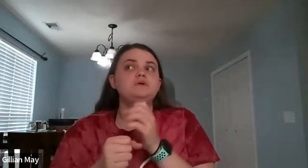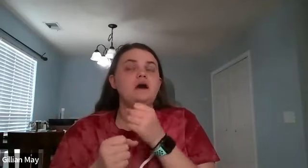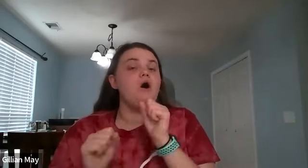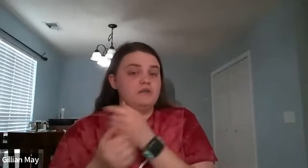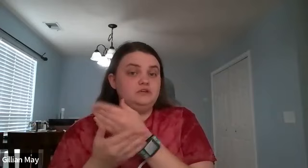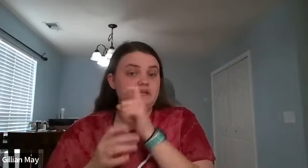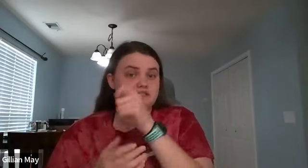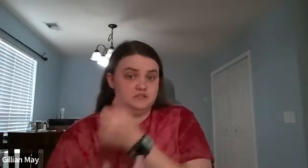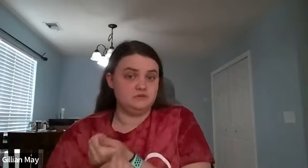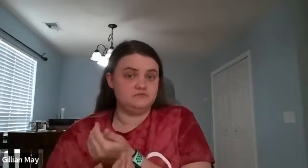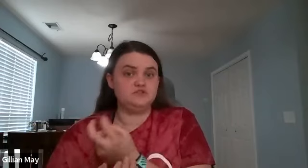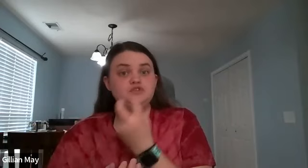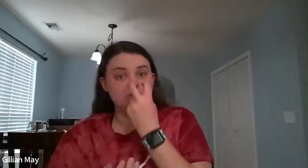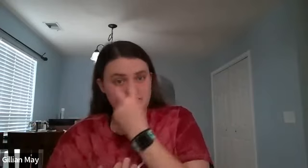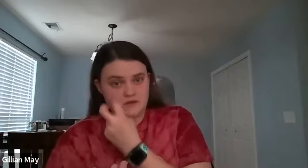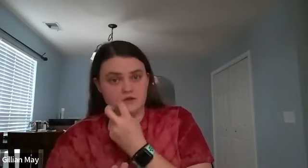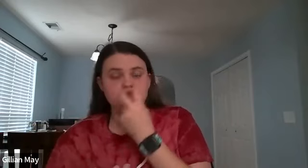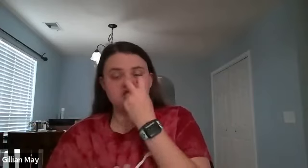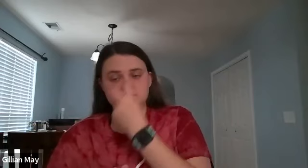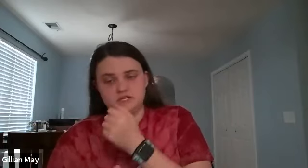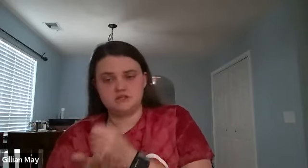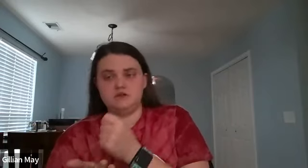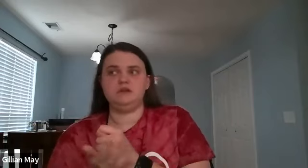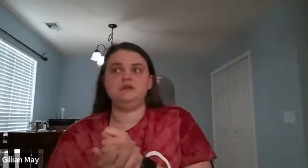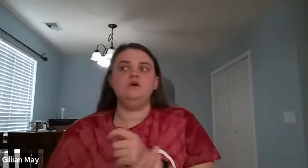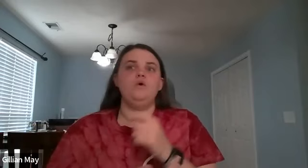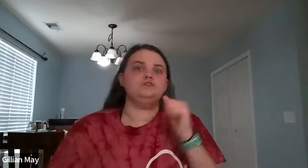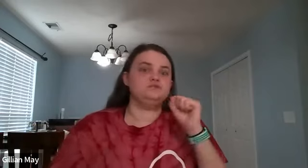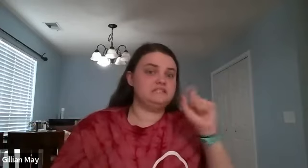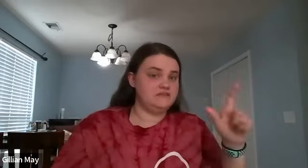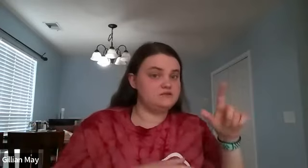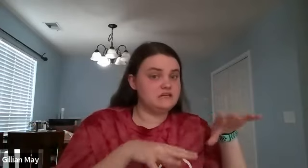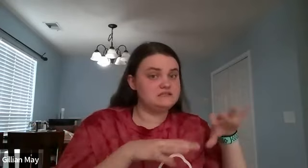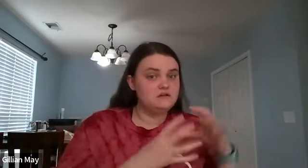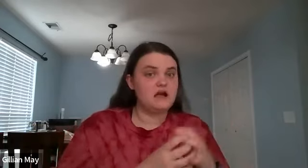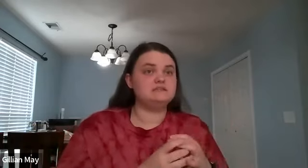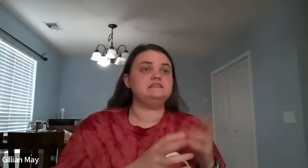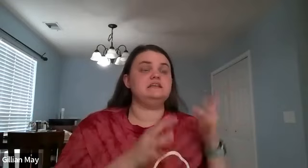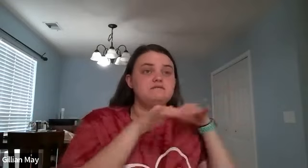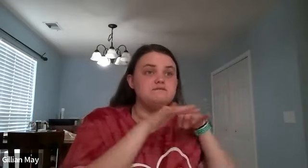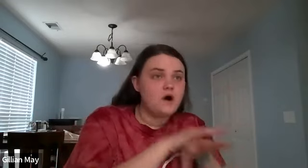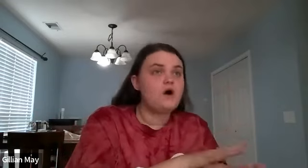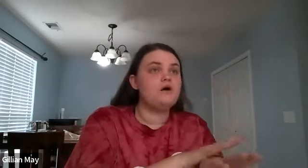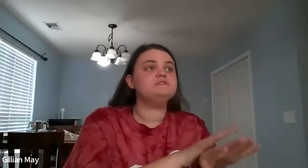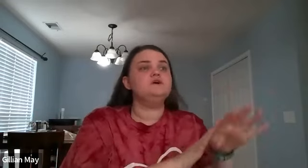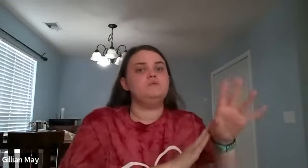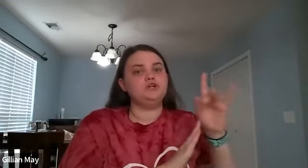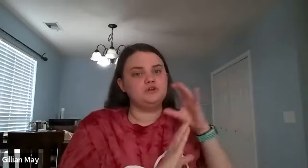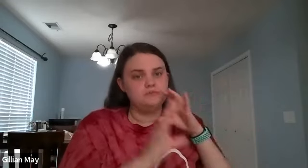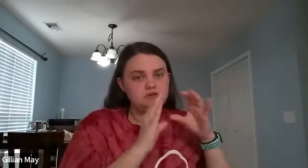it all that you need to do. So doing the speech therapy or taking those ASL classes, getting involved where you're